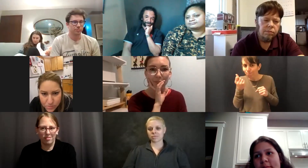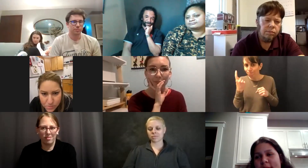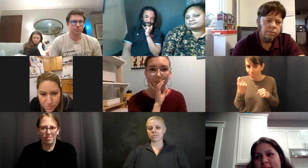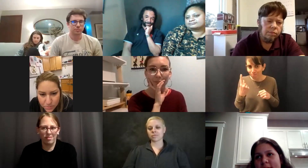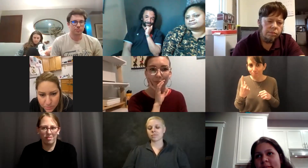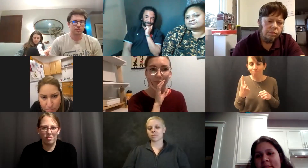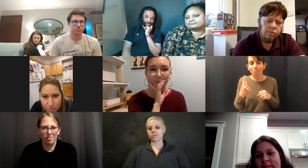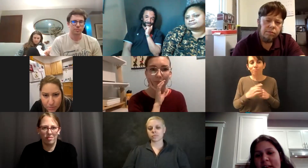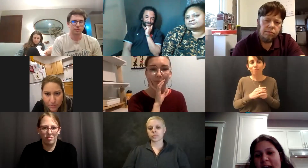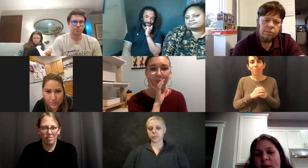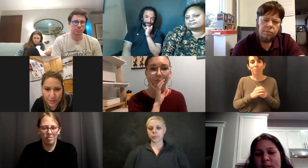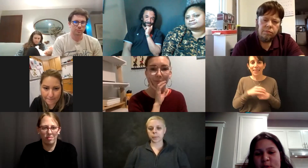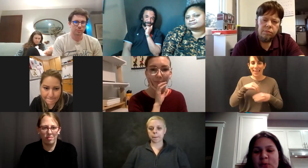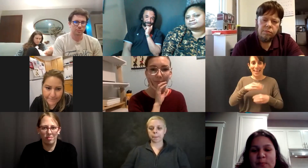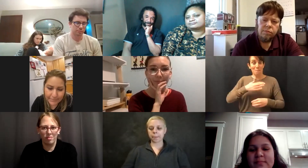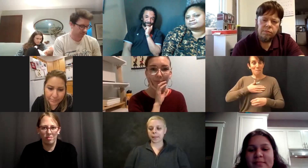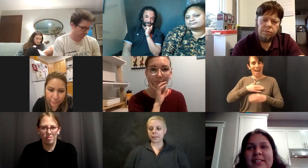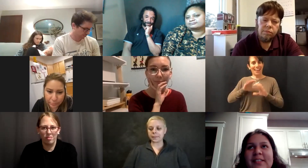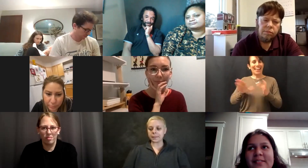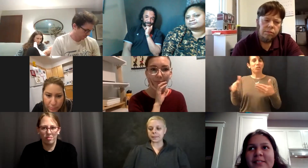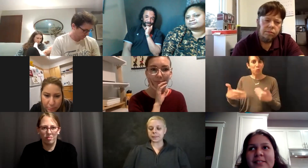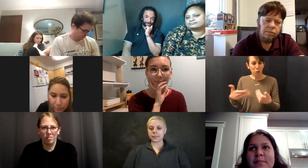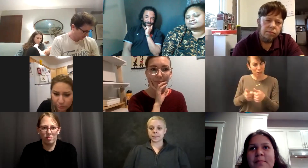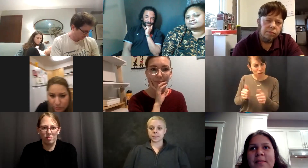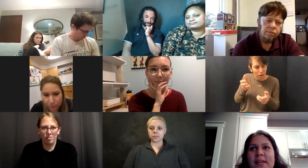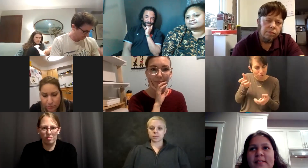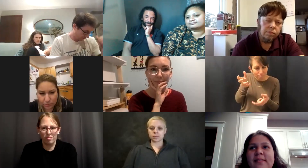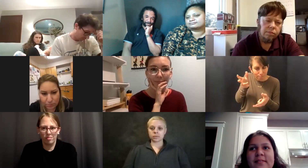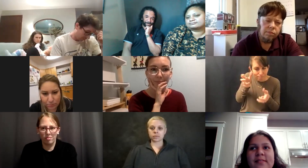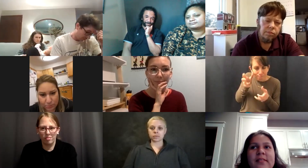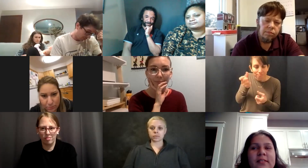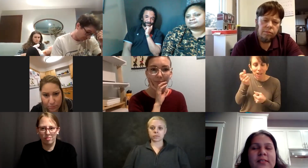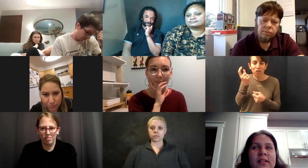and I want to